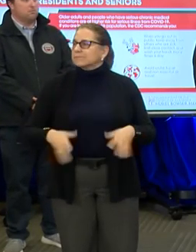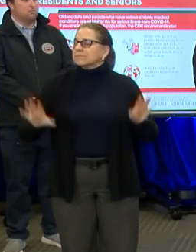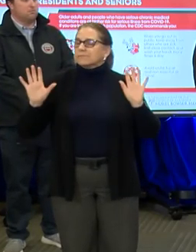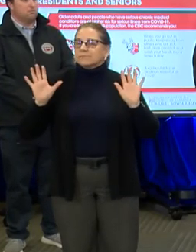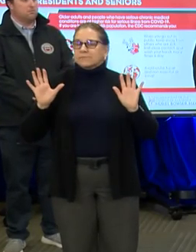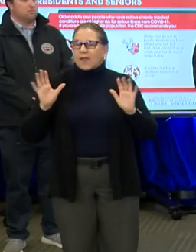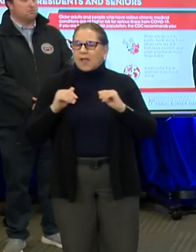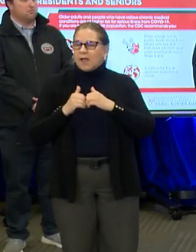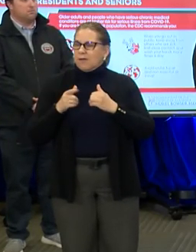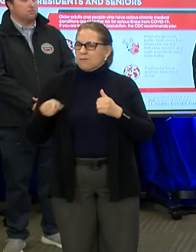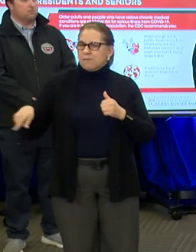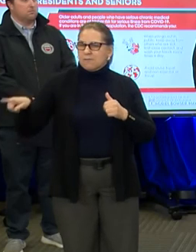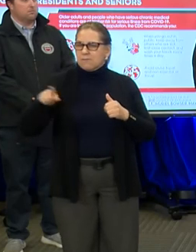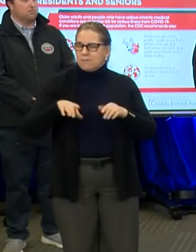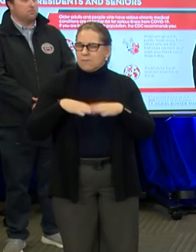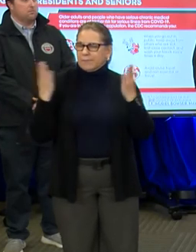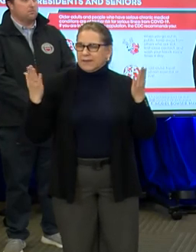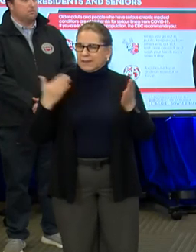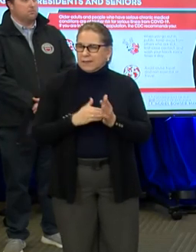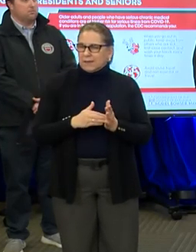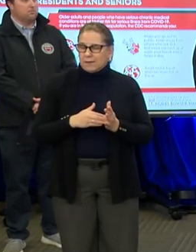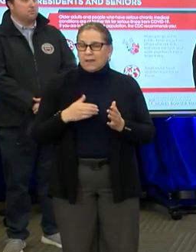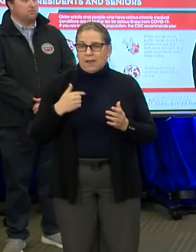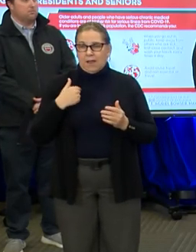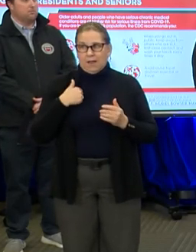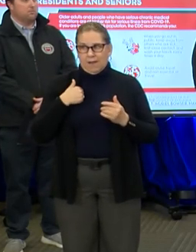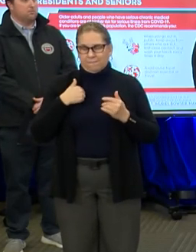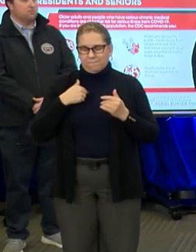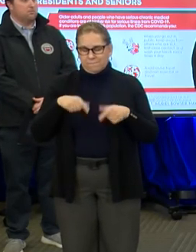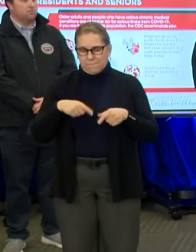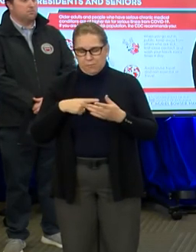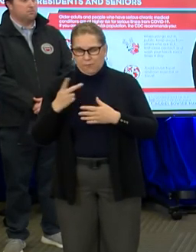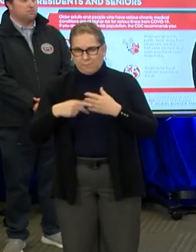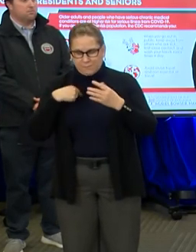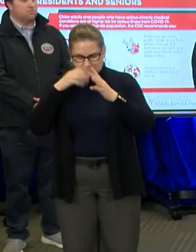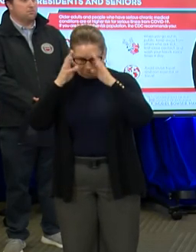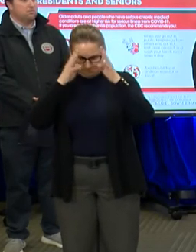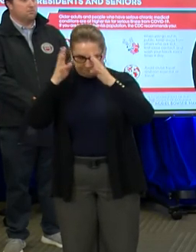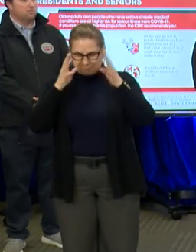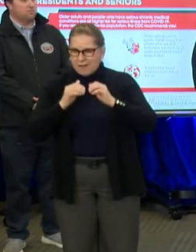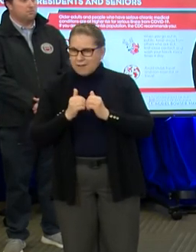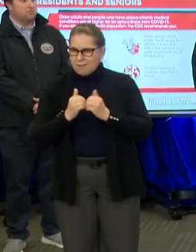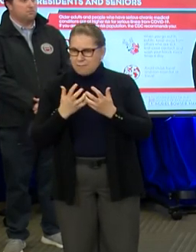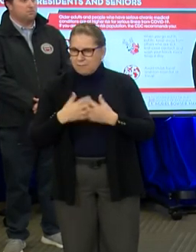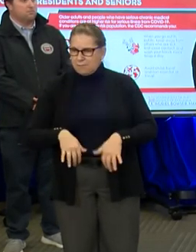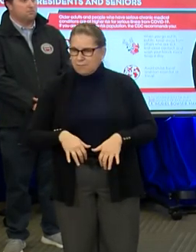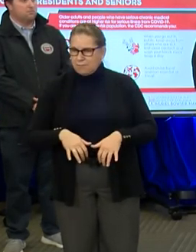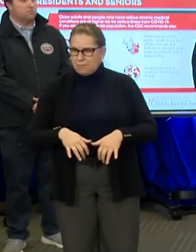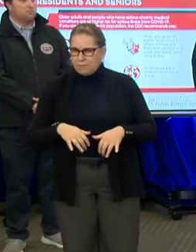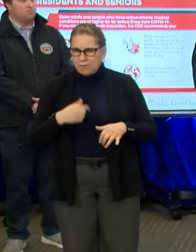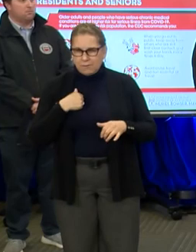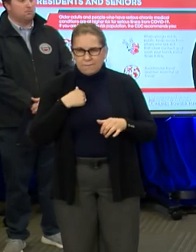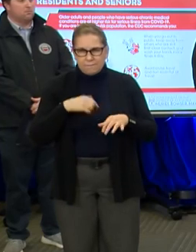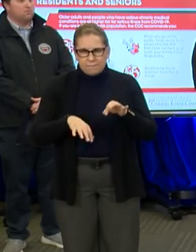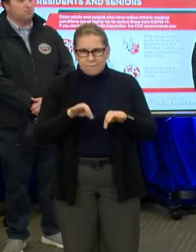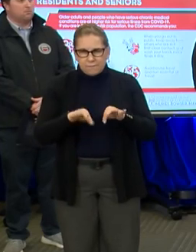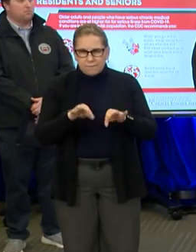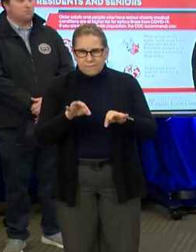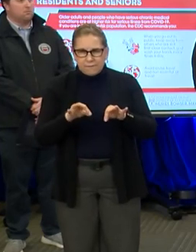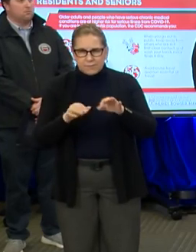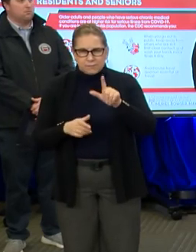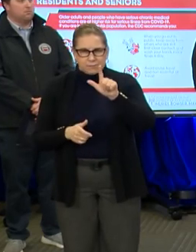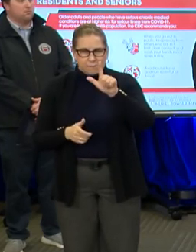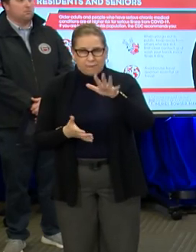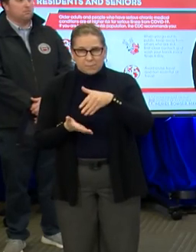with that program. And we worked to find $25 million in our 2020 budget